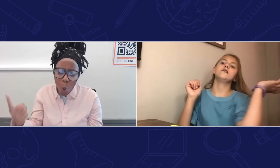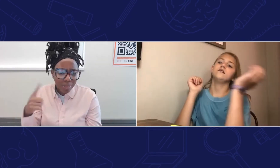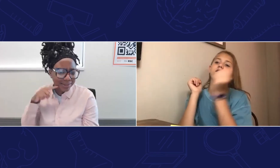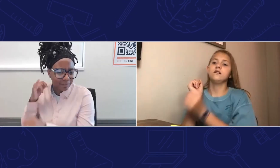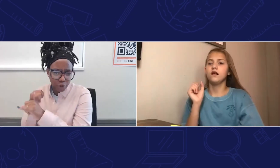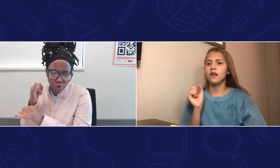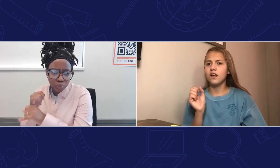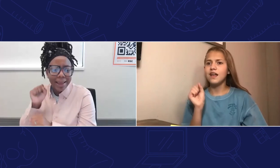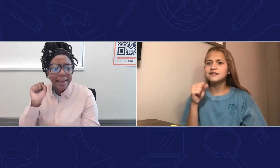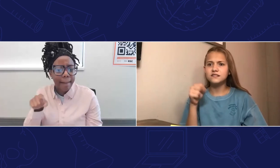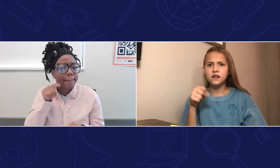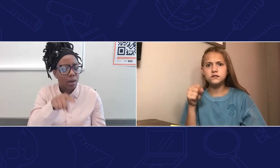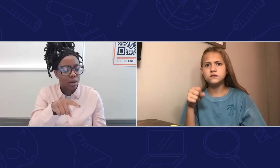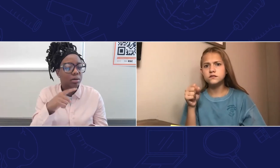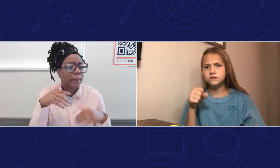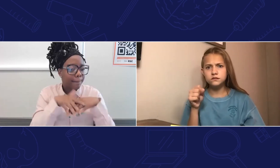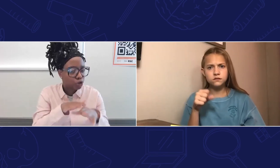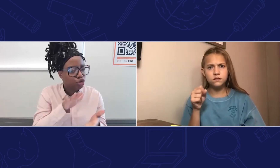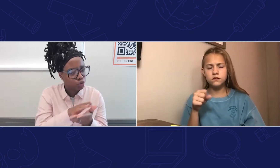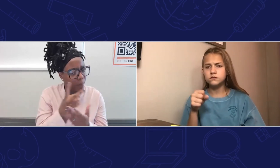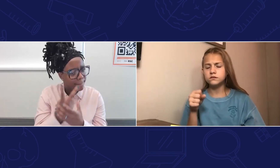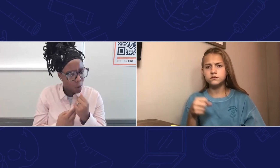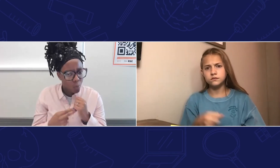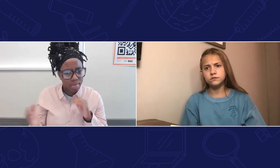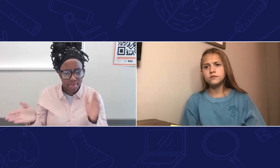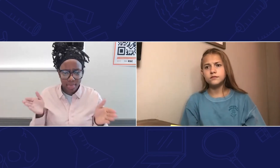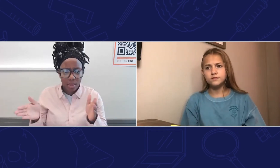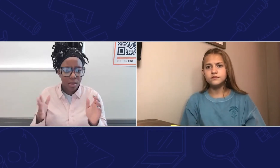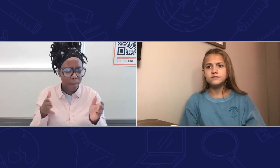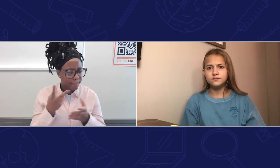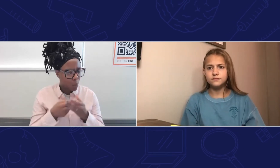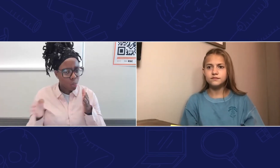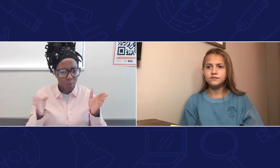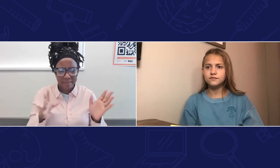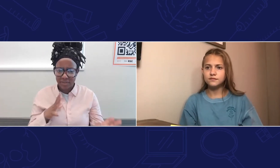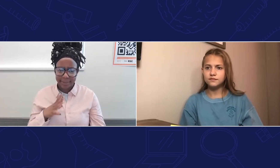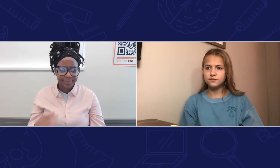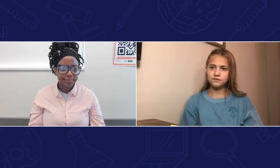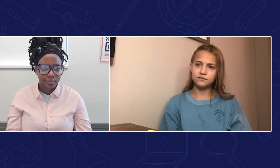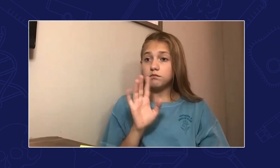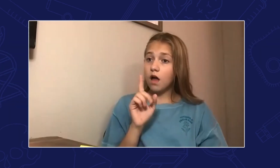only have to be a deaf school. Yeah, for sure. Both types of schools are fine options.